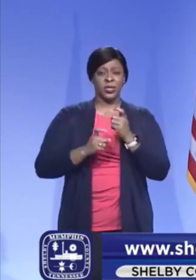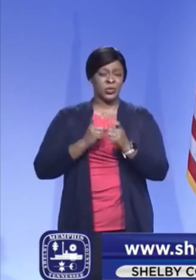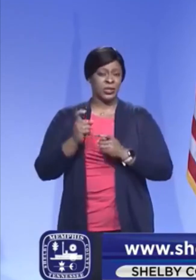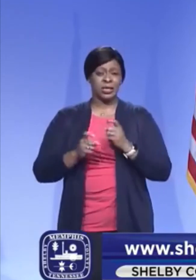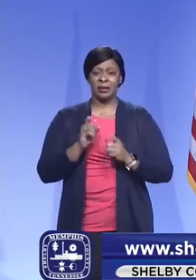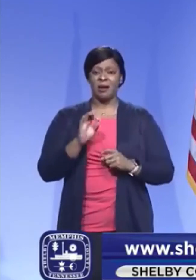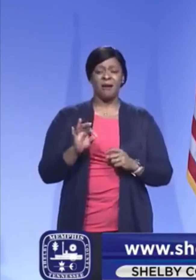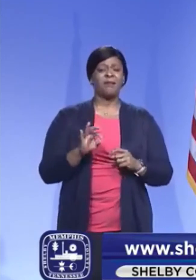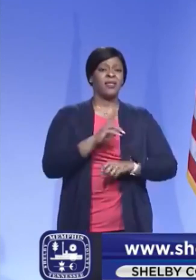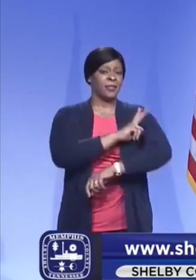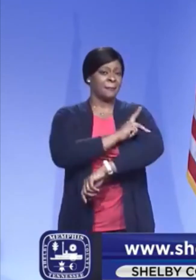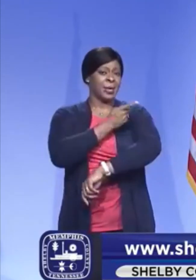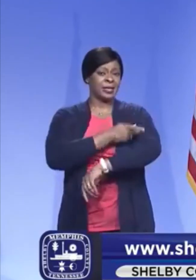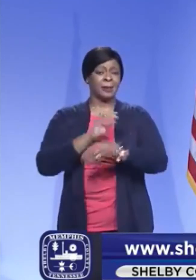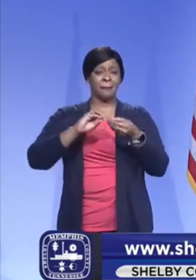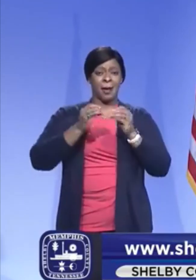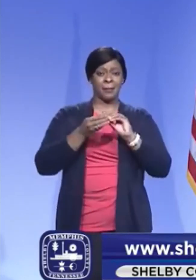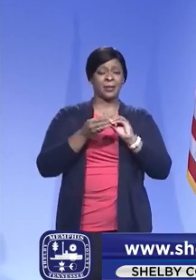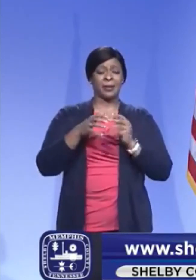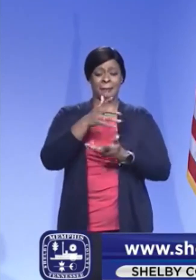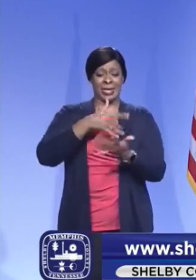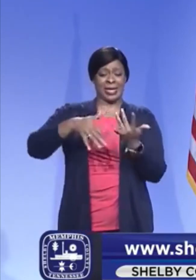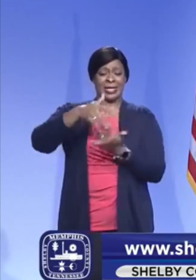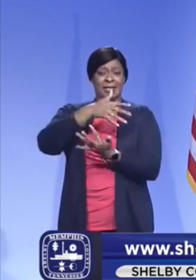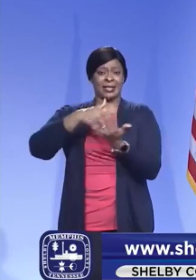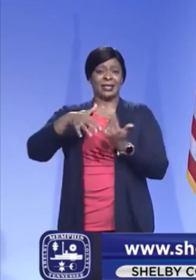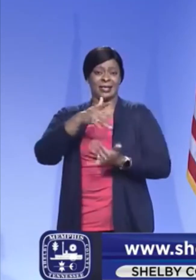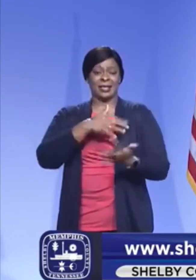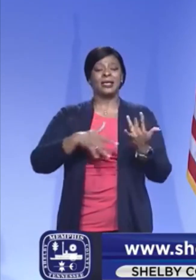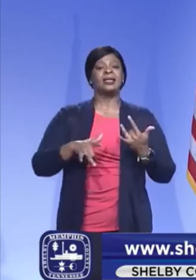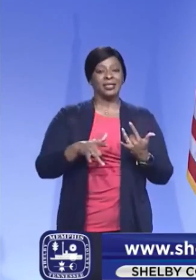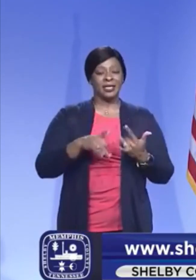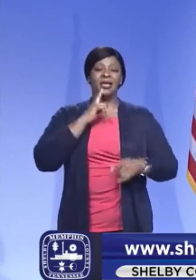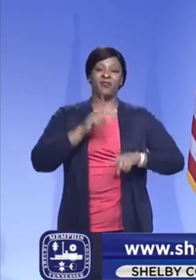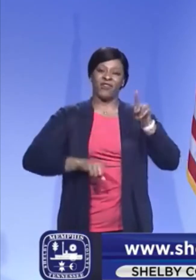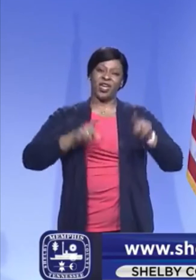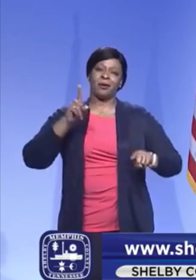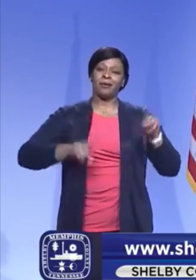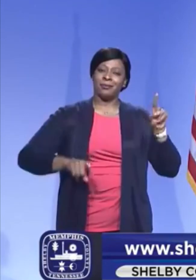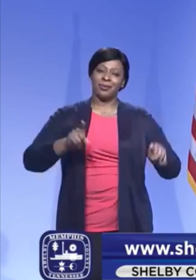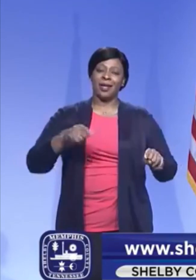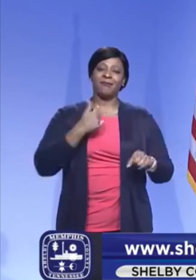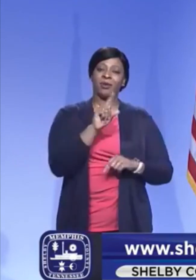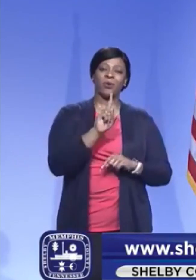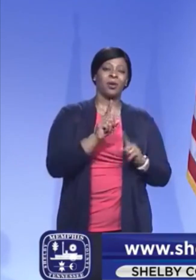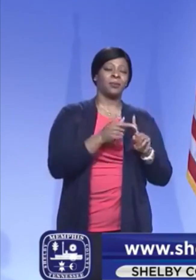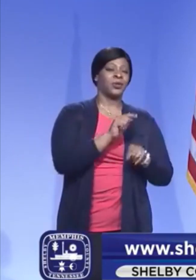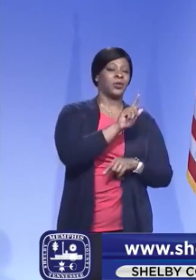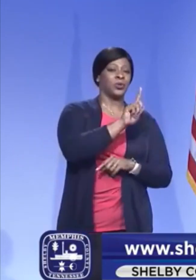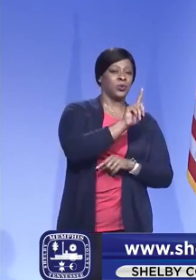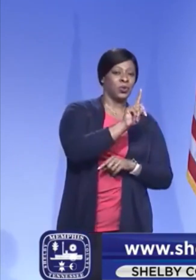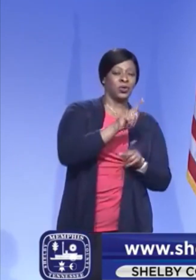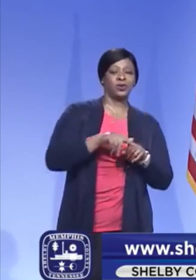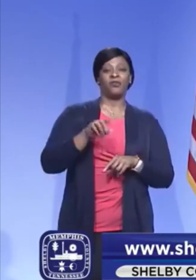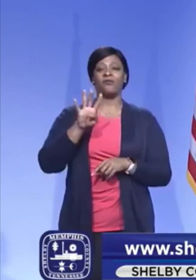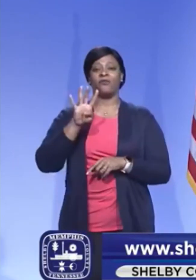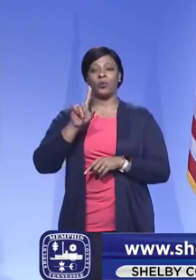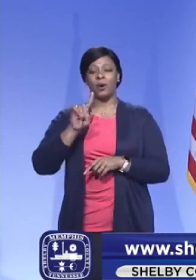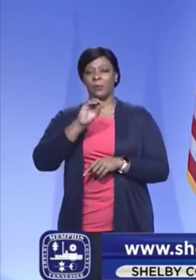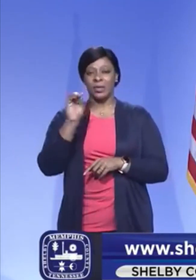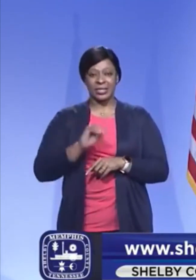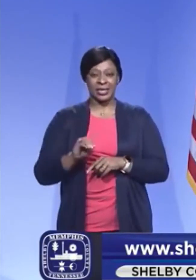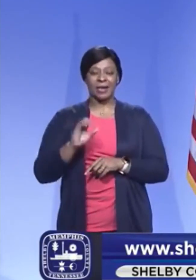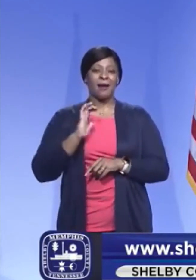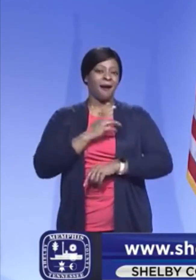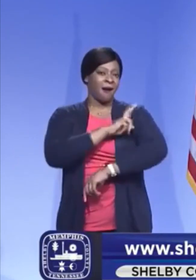of the patient population mix is varied. And we've had anywhere from 23 to 41% of